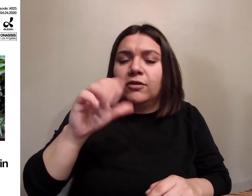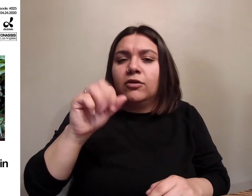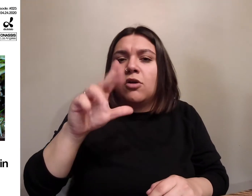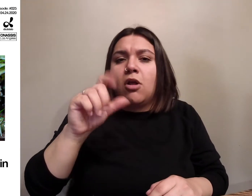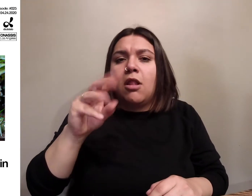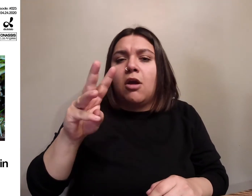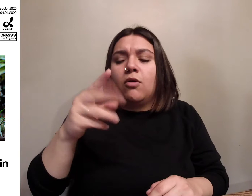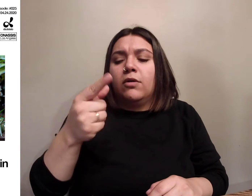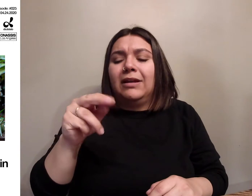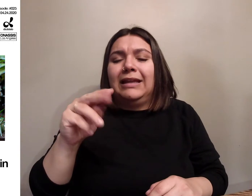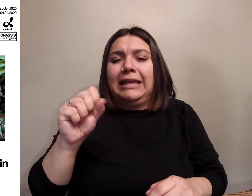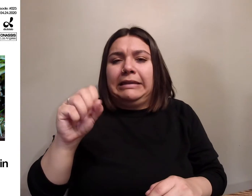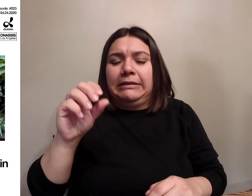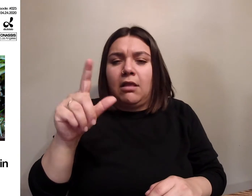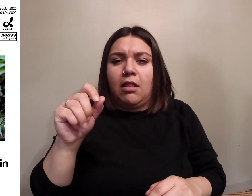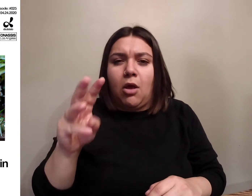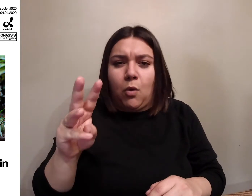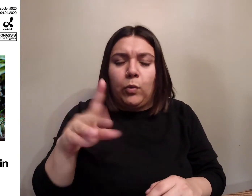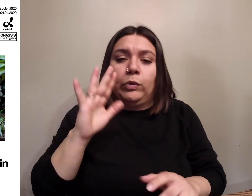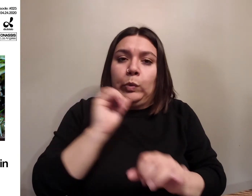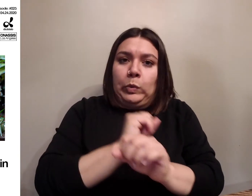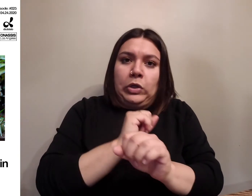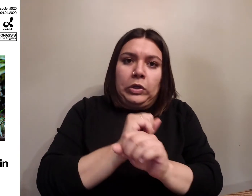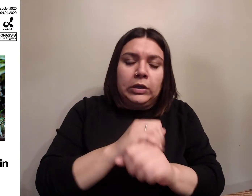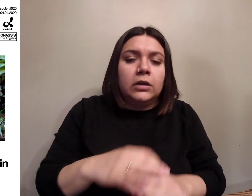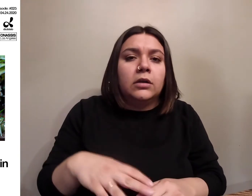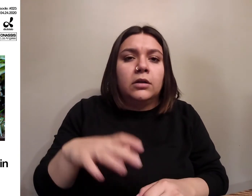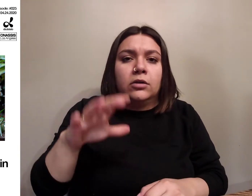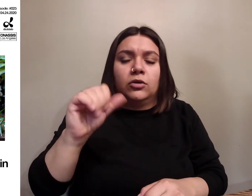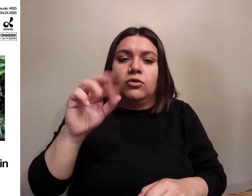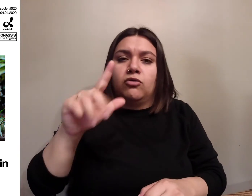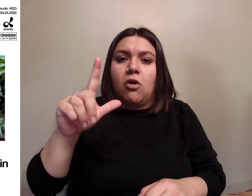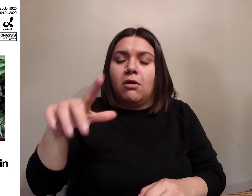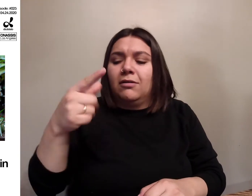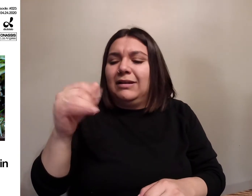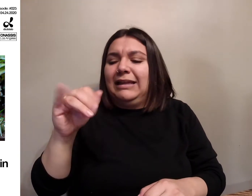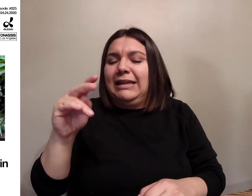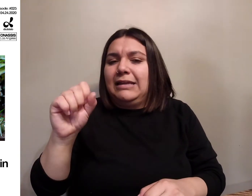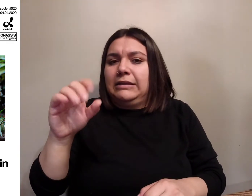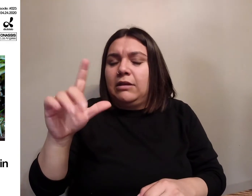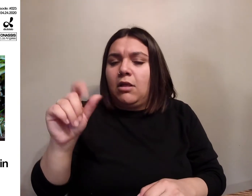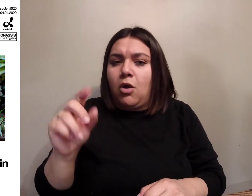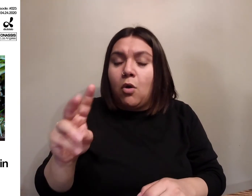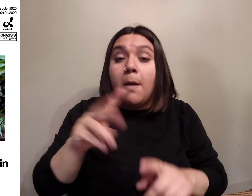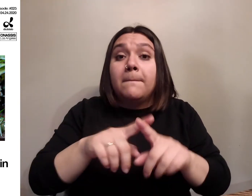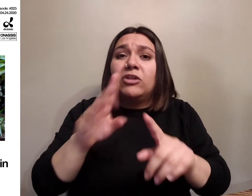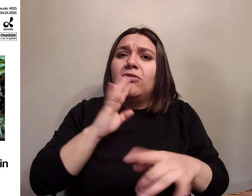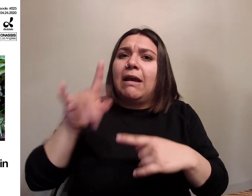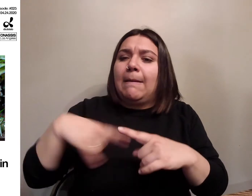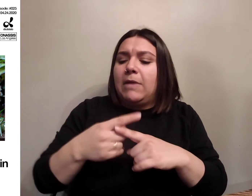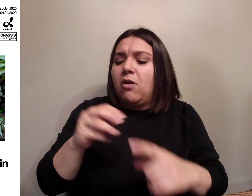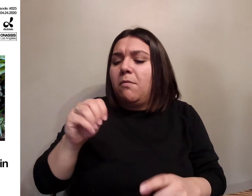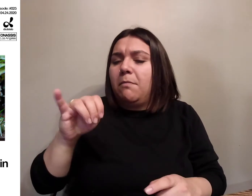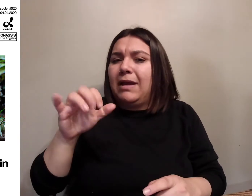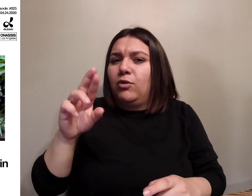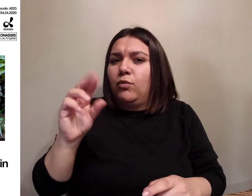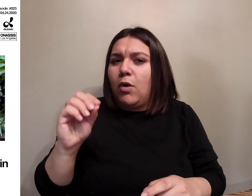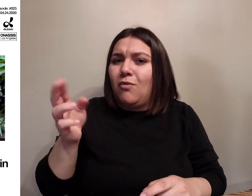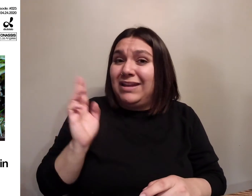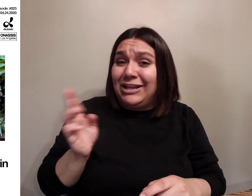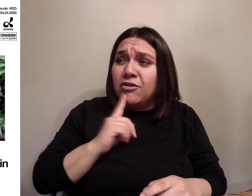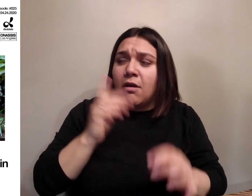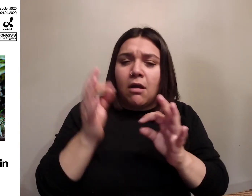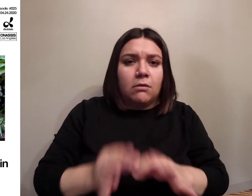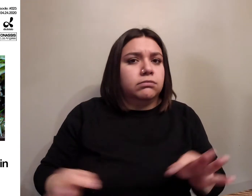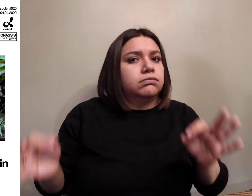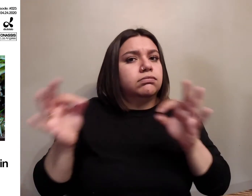I love that. I have always loved Carlo Ginzburg's work, and the whole endeavor to bring